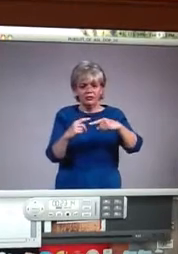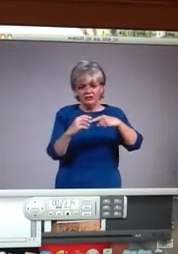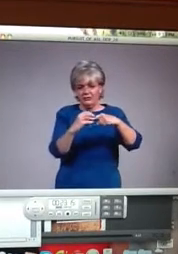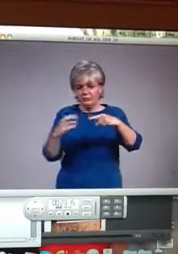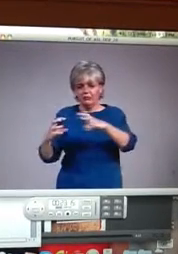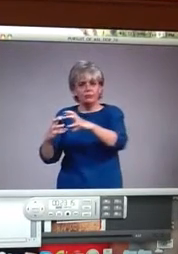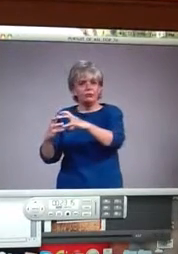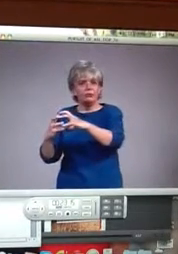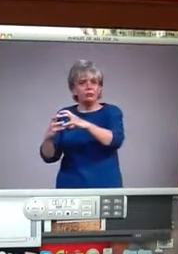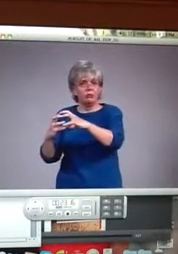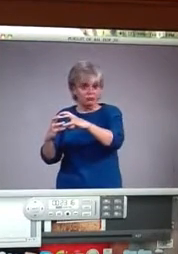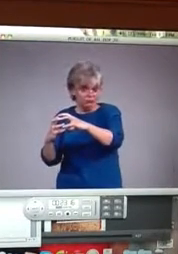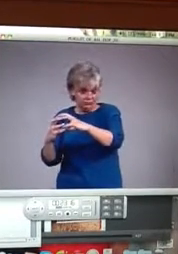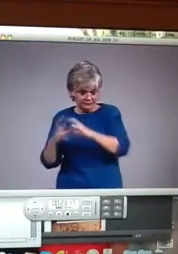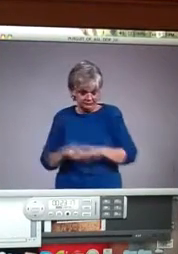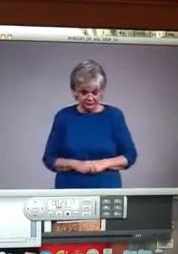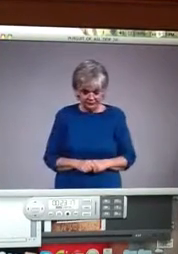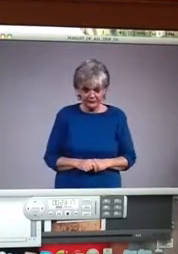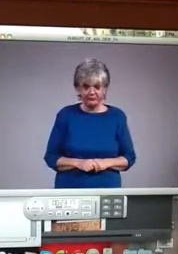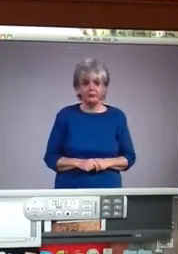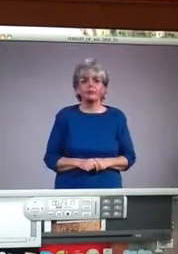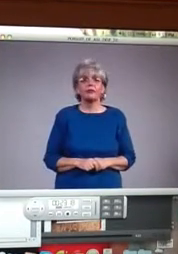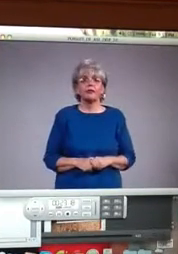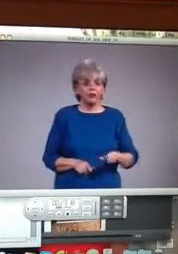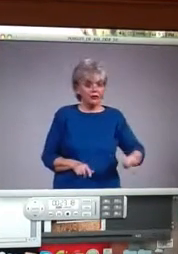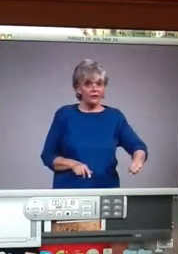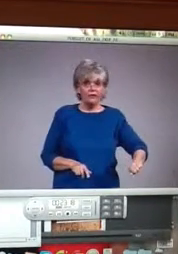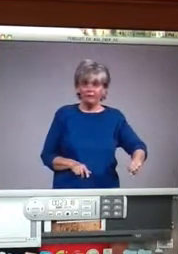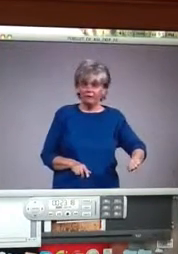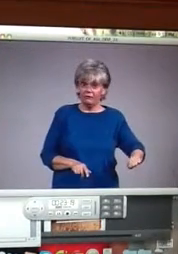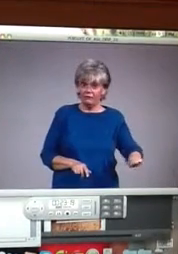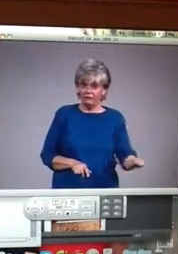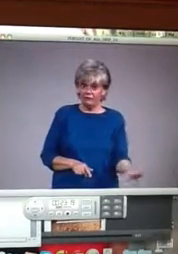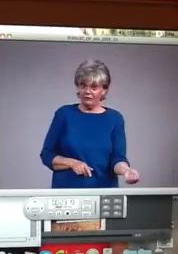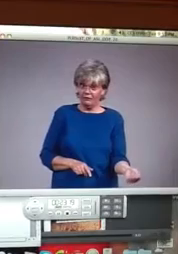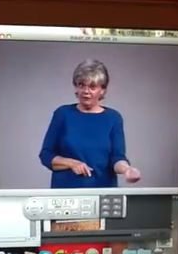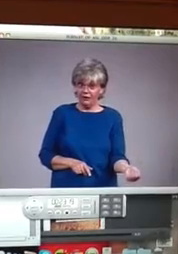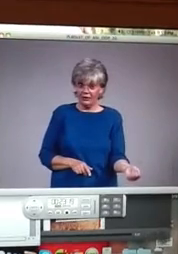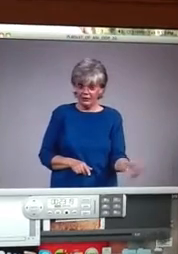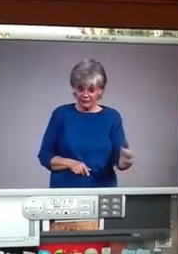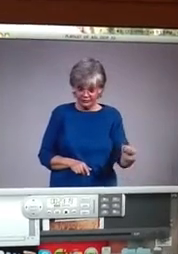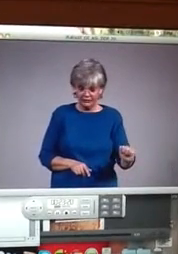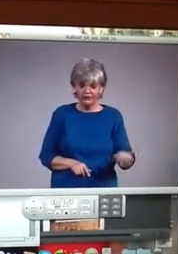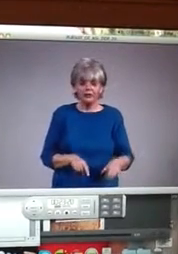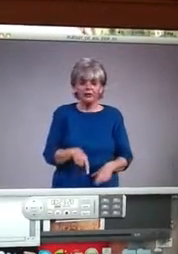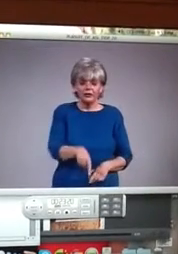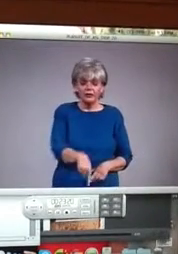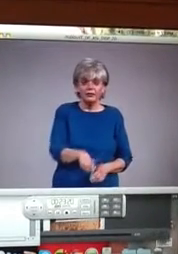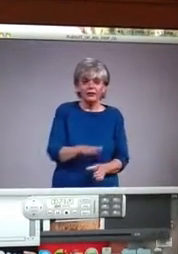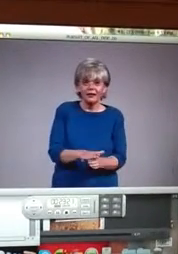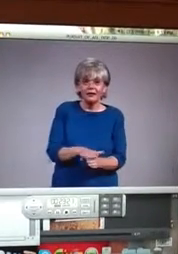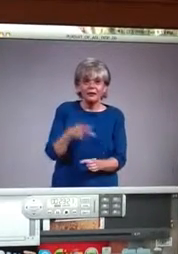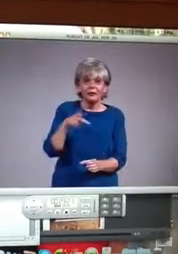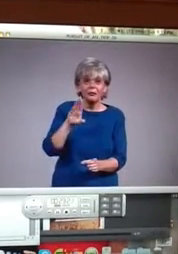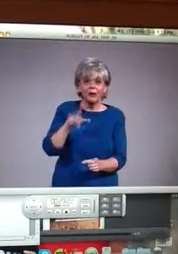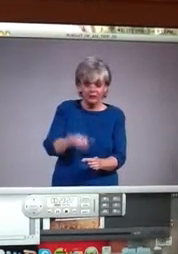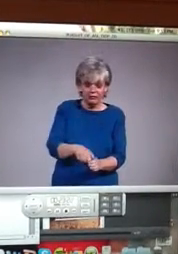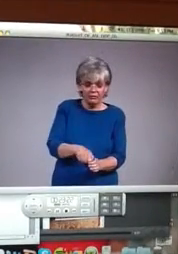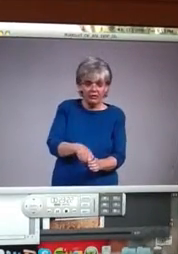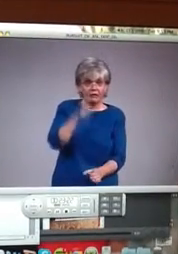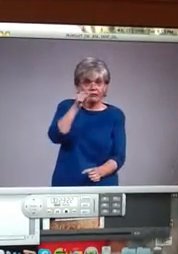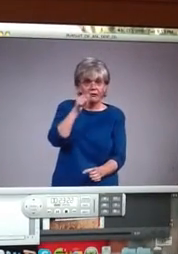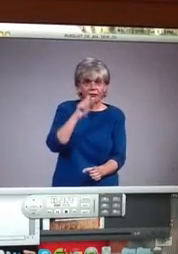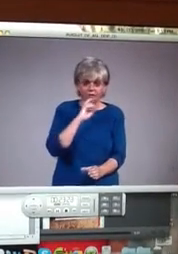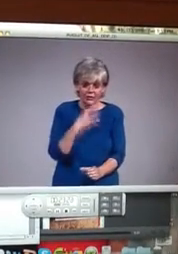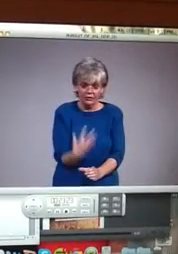And it has chains. The chains are connected to another section. When you flush the toilet,